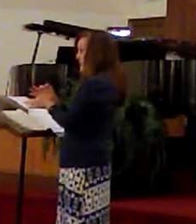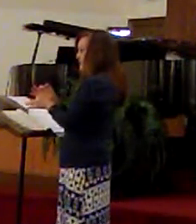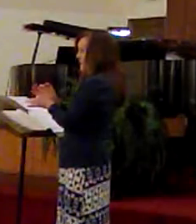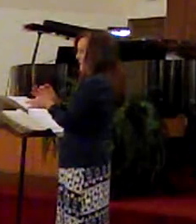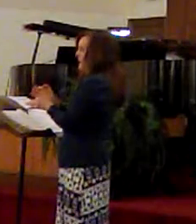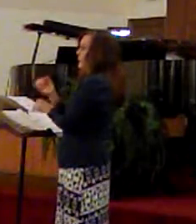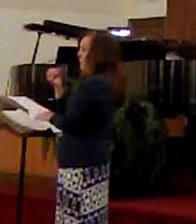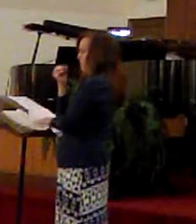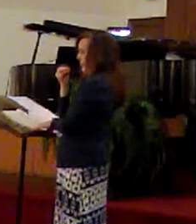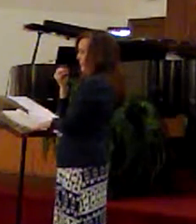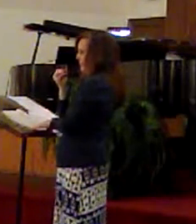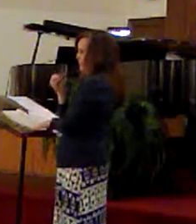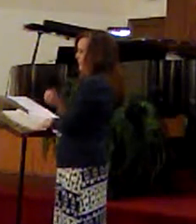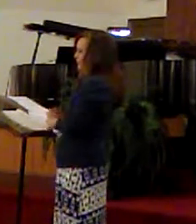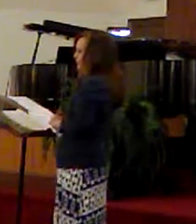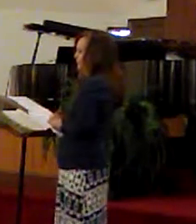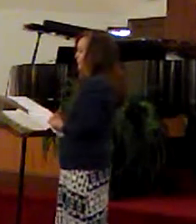Now,